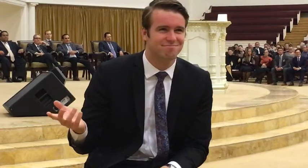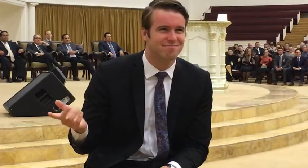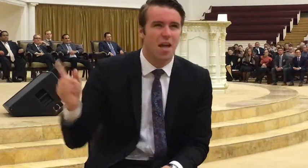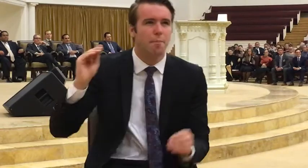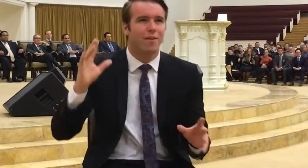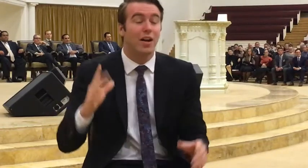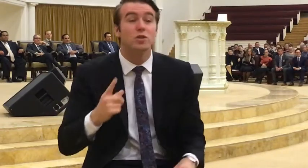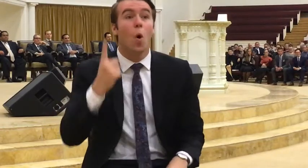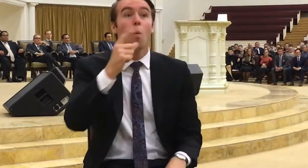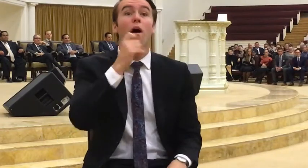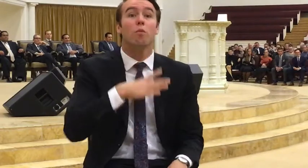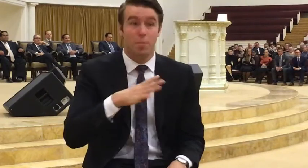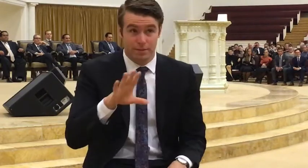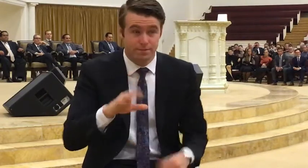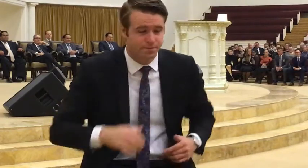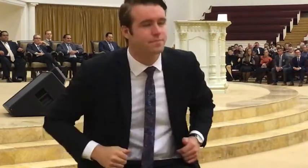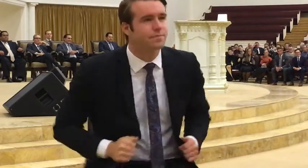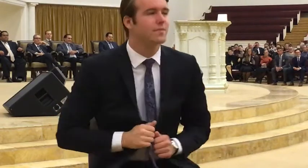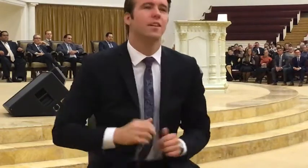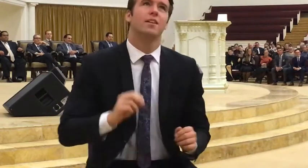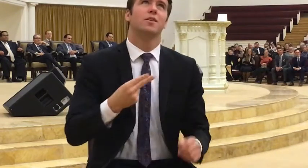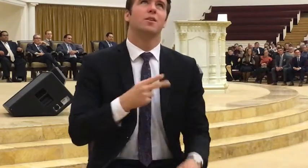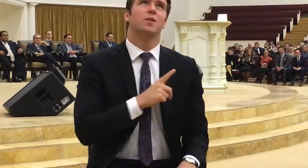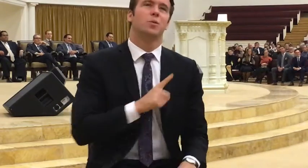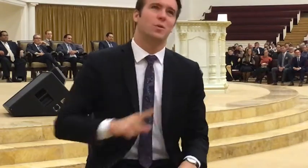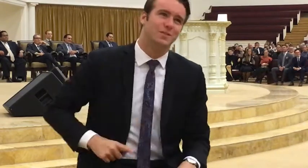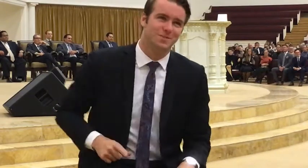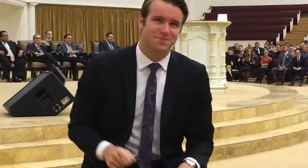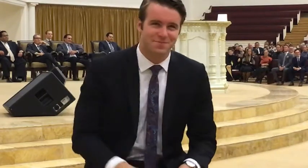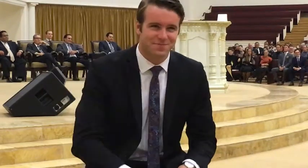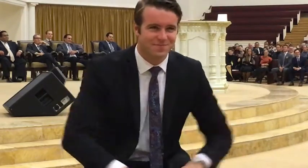I had one woman, oh Lord.